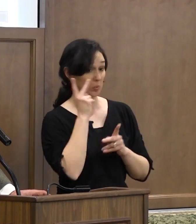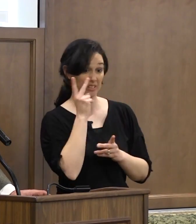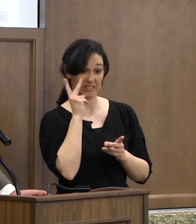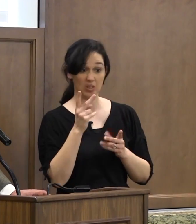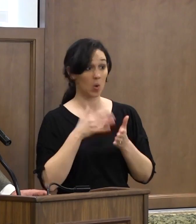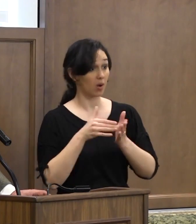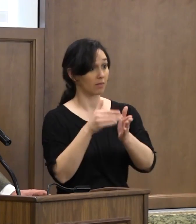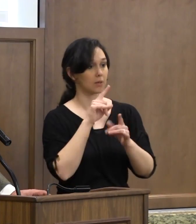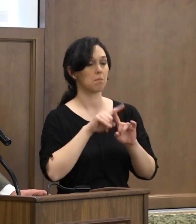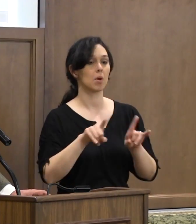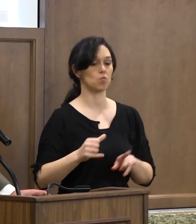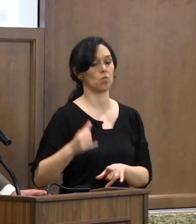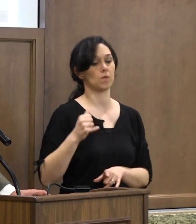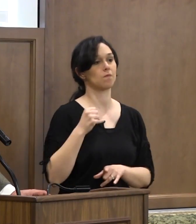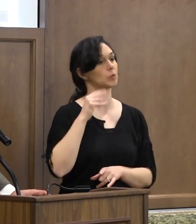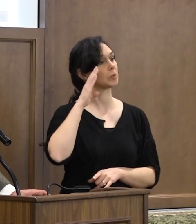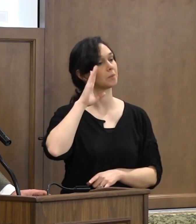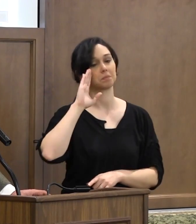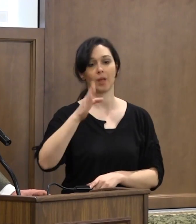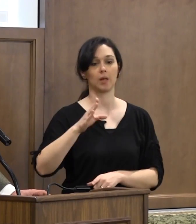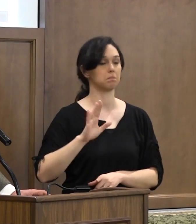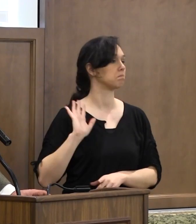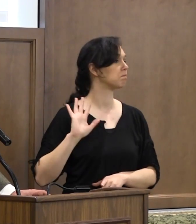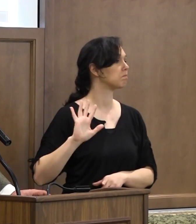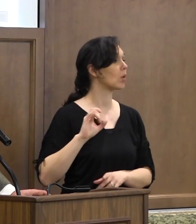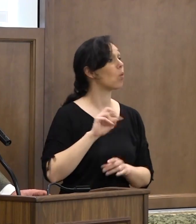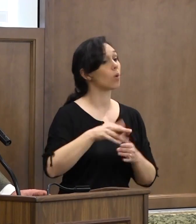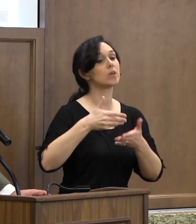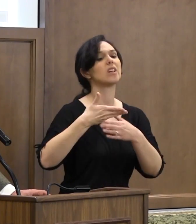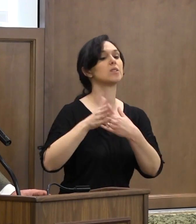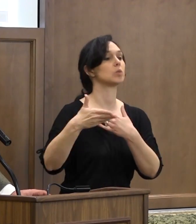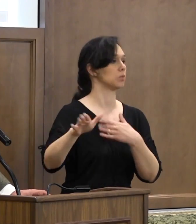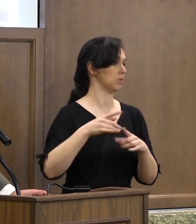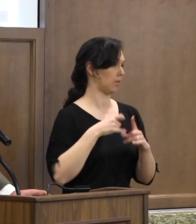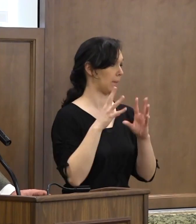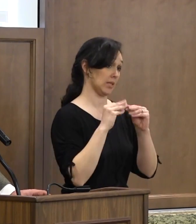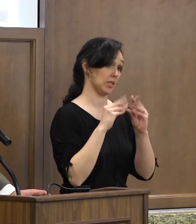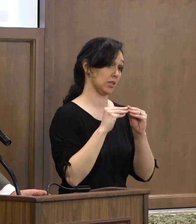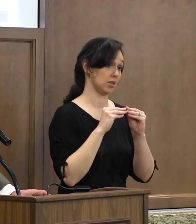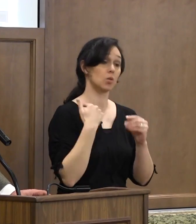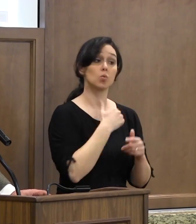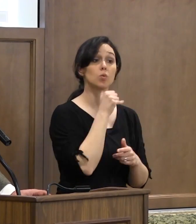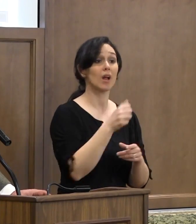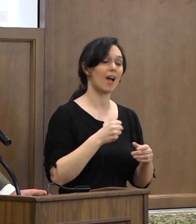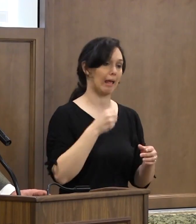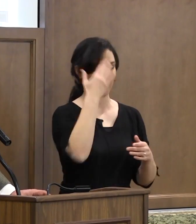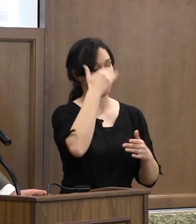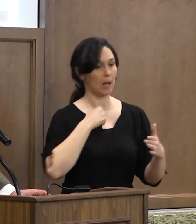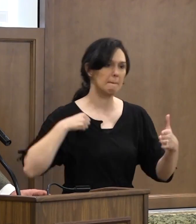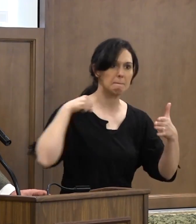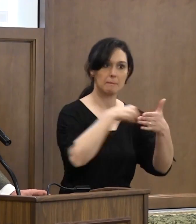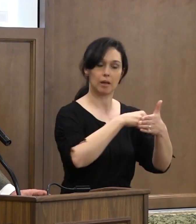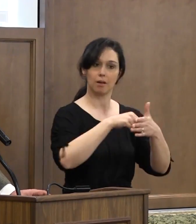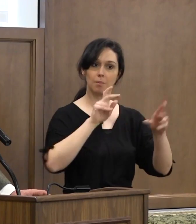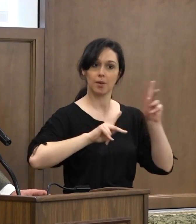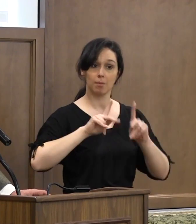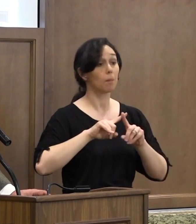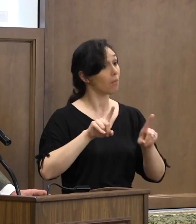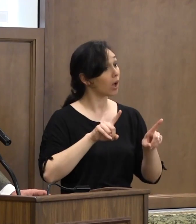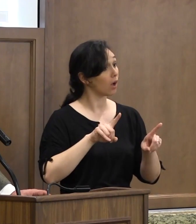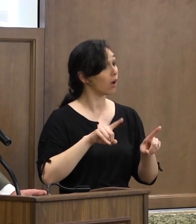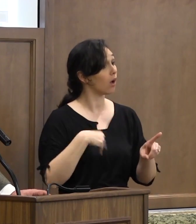refuse to greet with a simple hello, or we exclude them from meetings. We do not headbutt people, but we do,